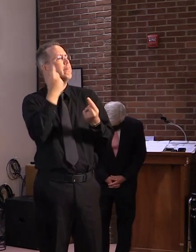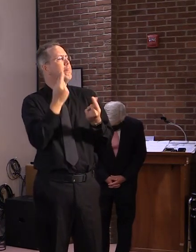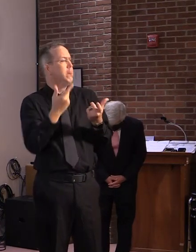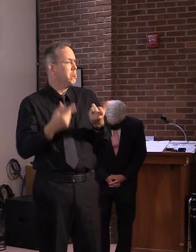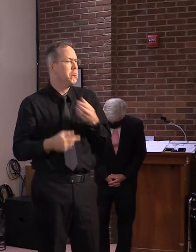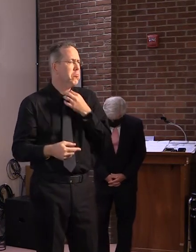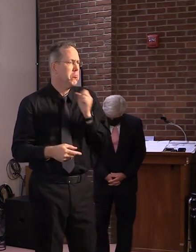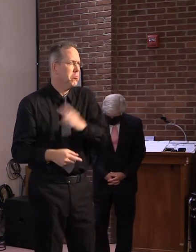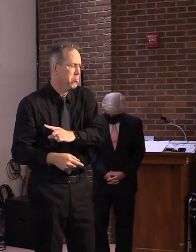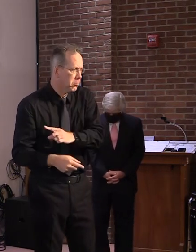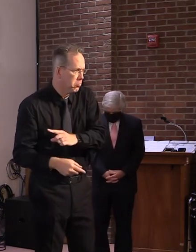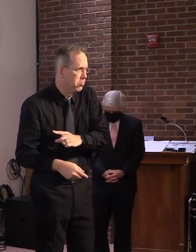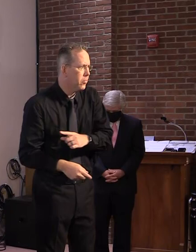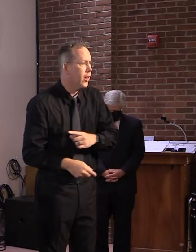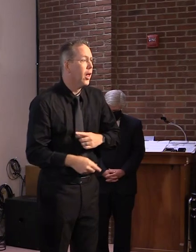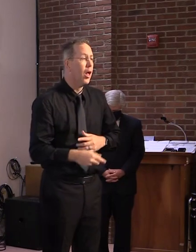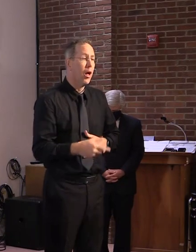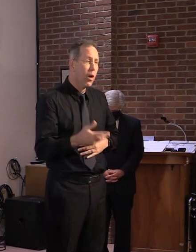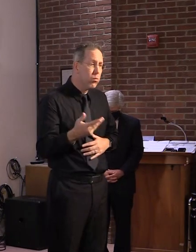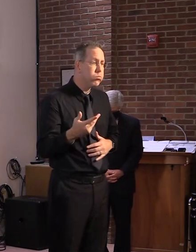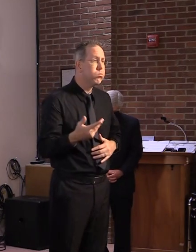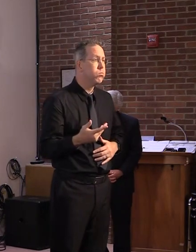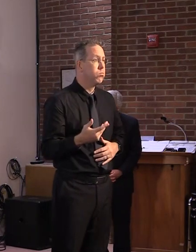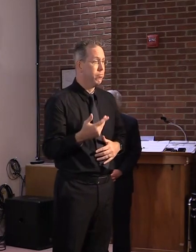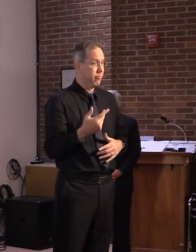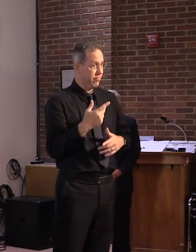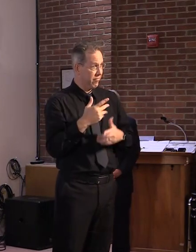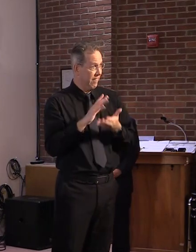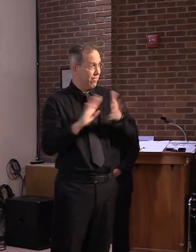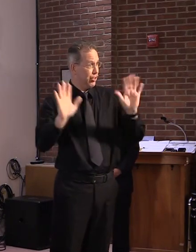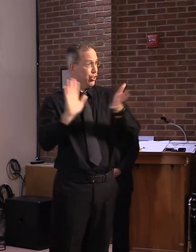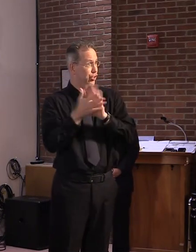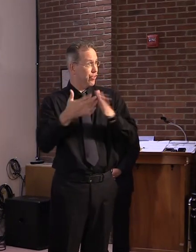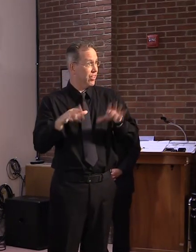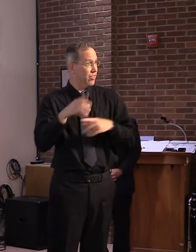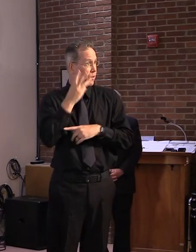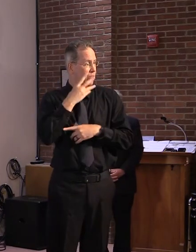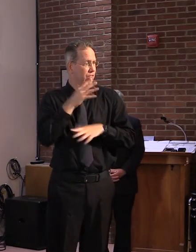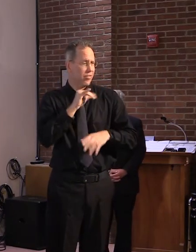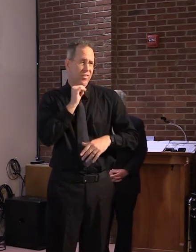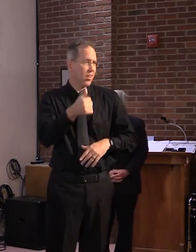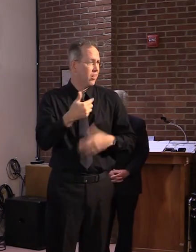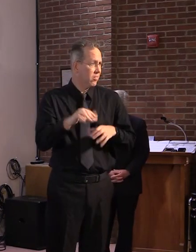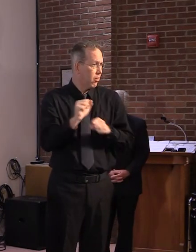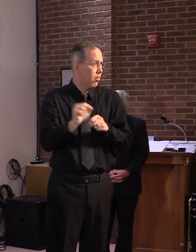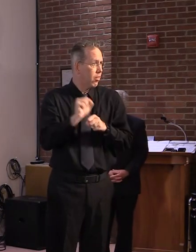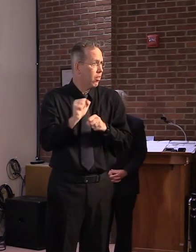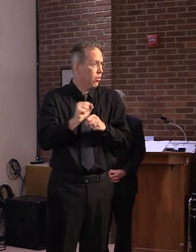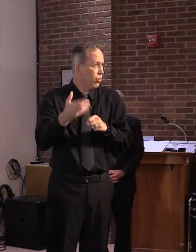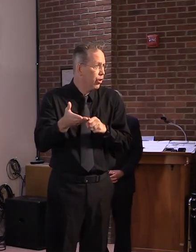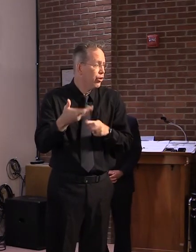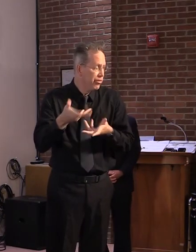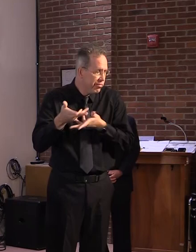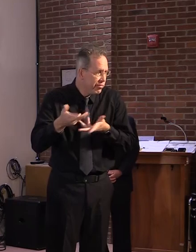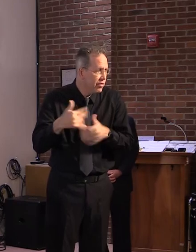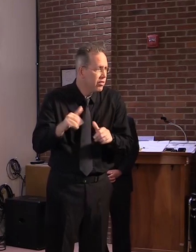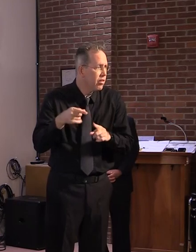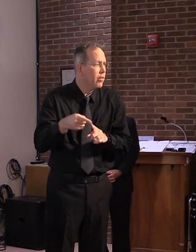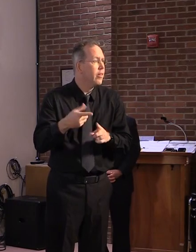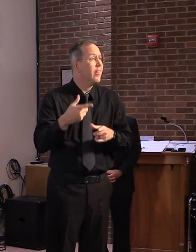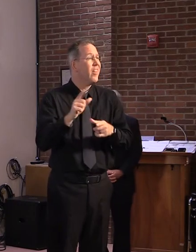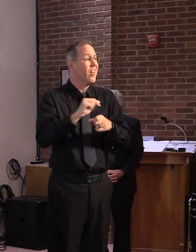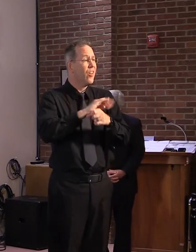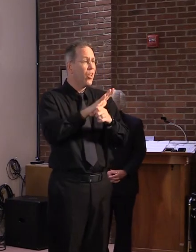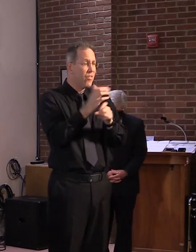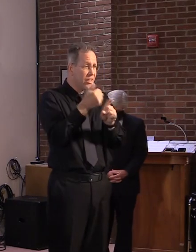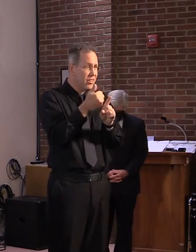watching day to day. It's way too early, knowing the incubation period of virus